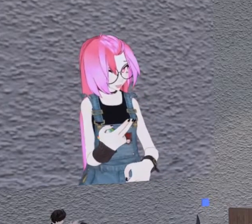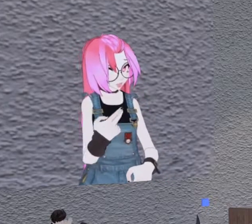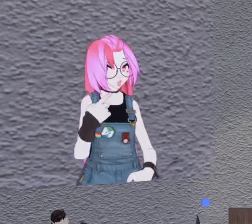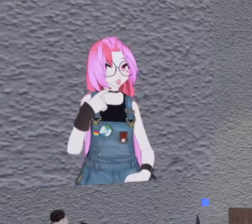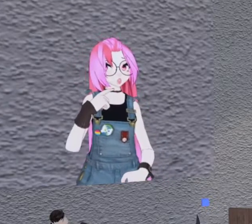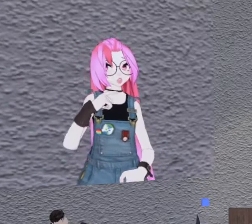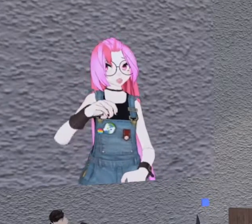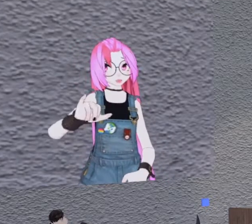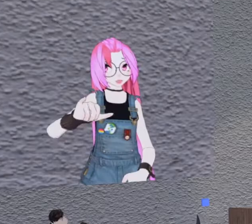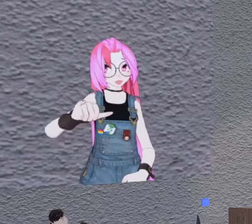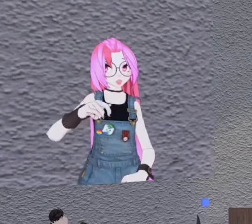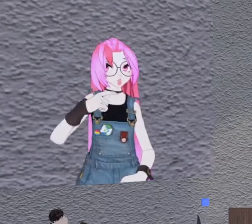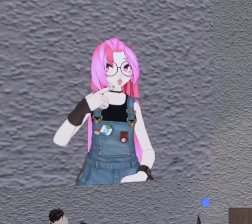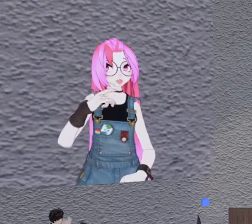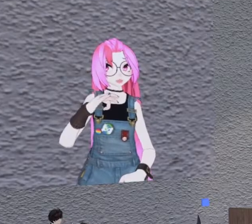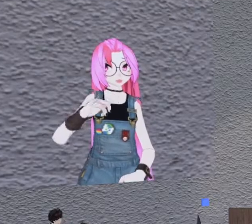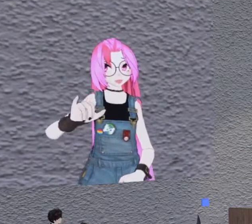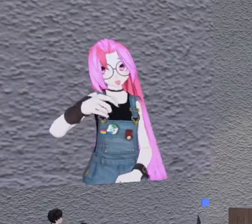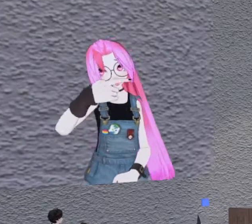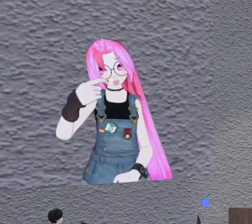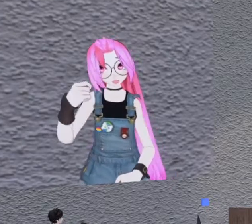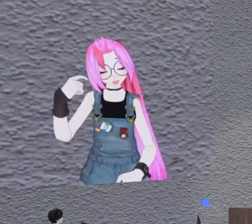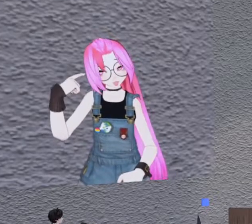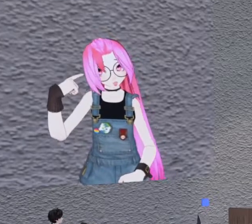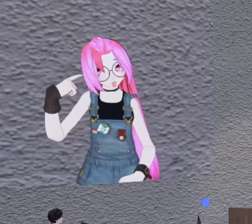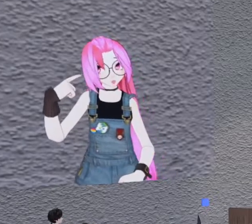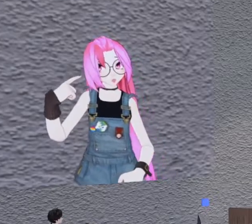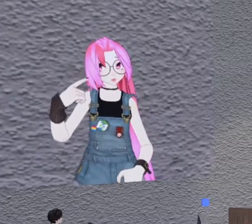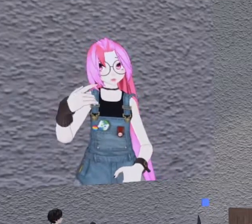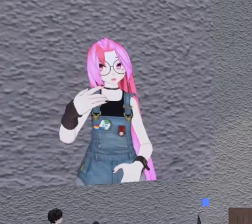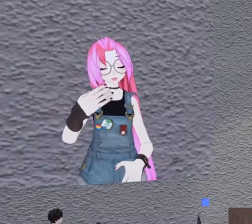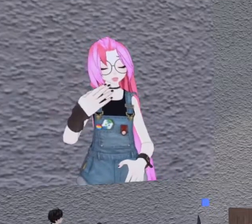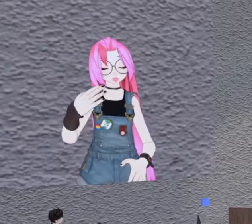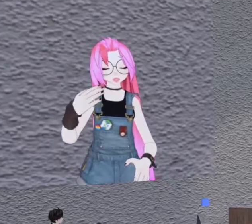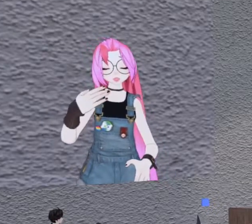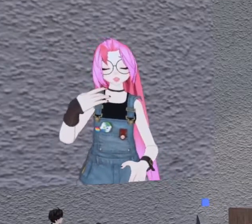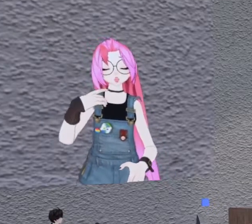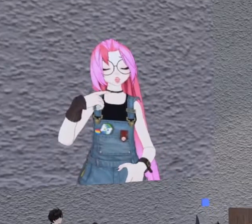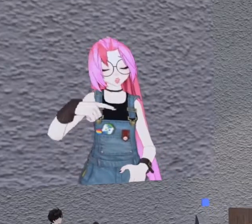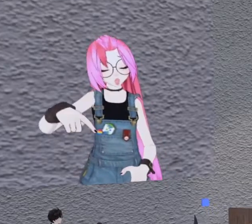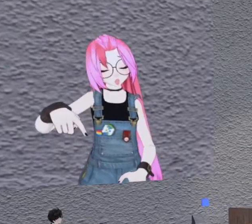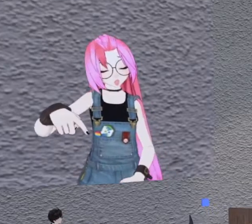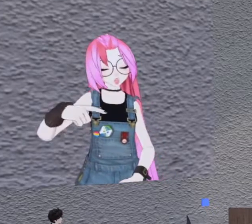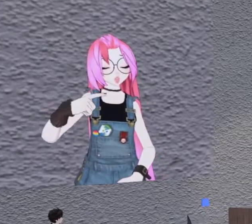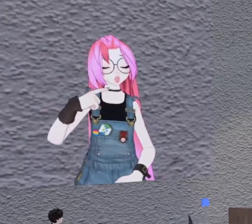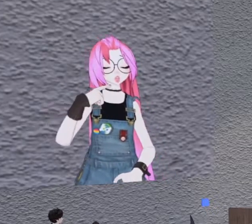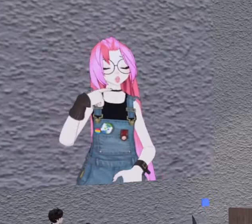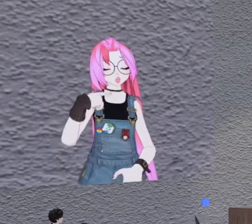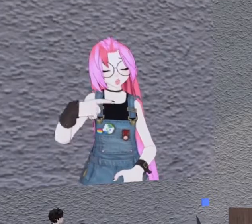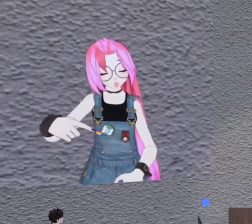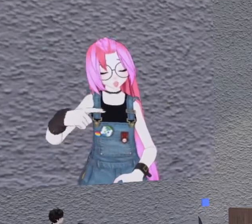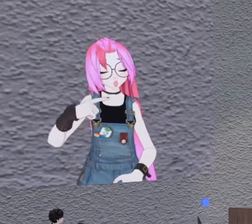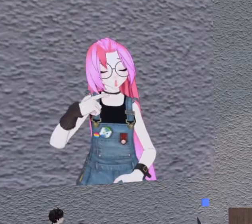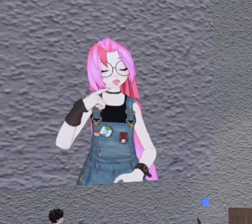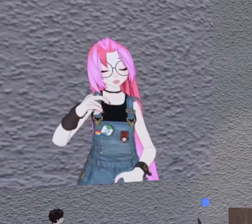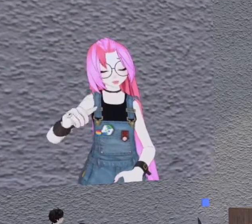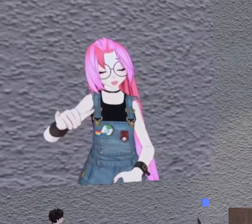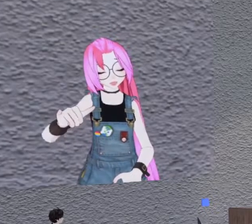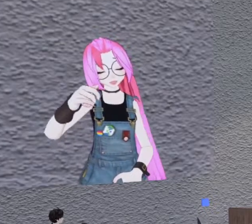always been the yellow one because I think of like, I switch between the G and the Y because the